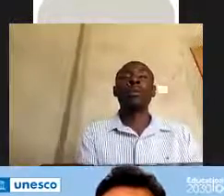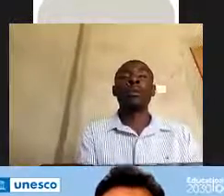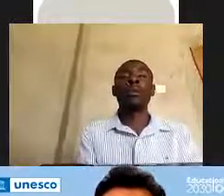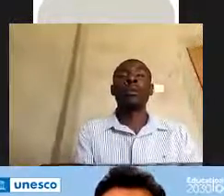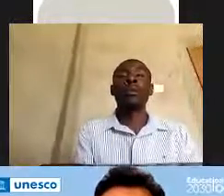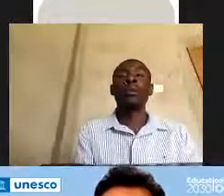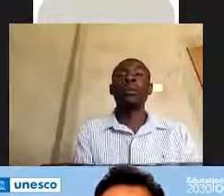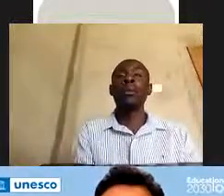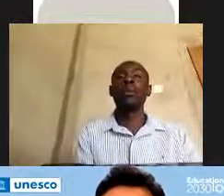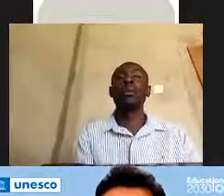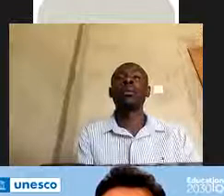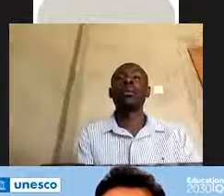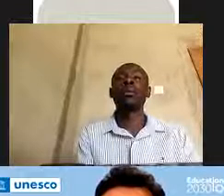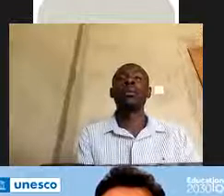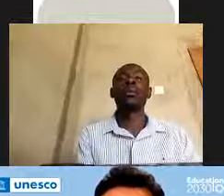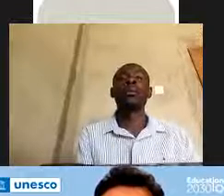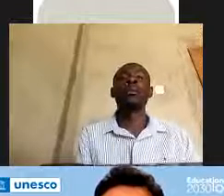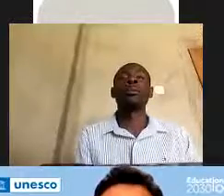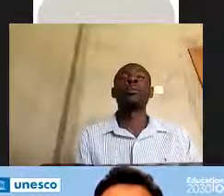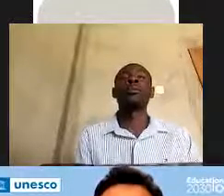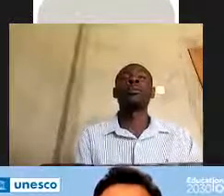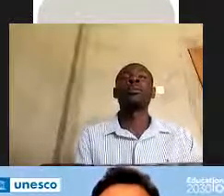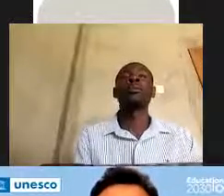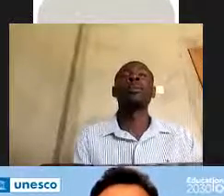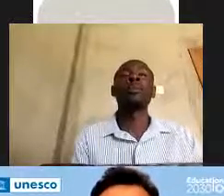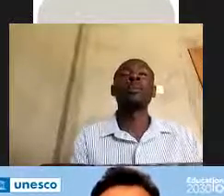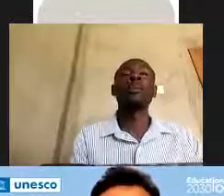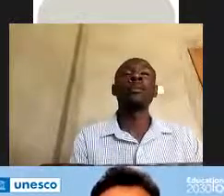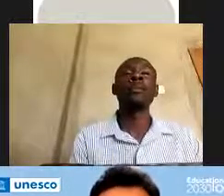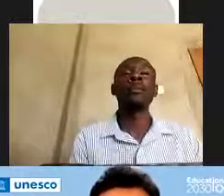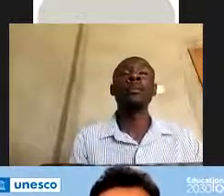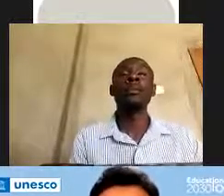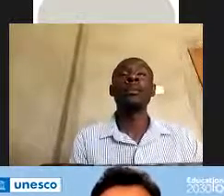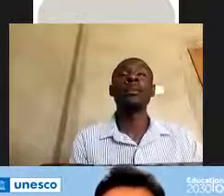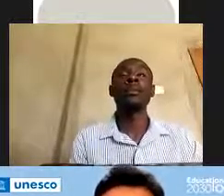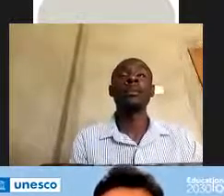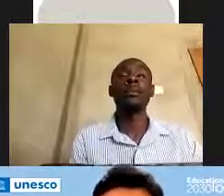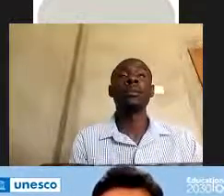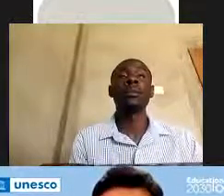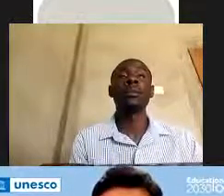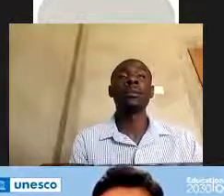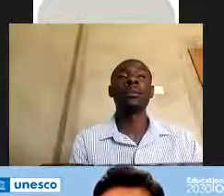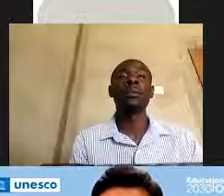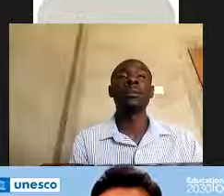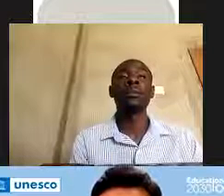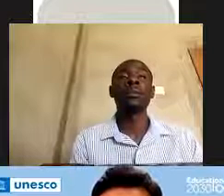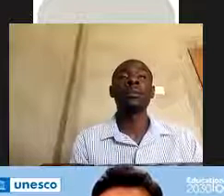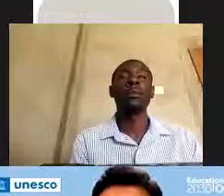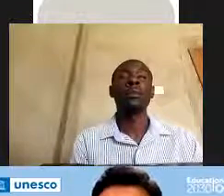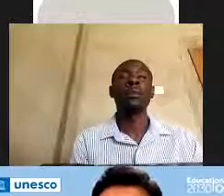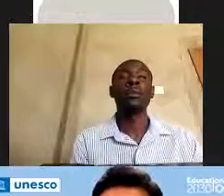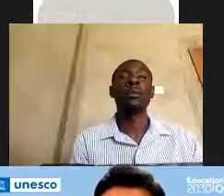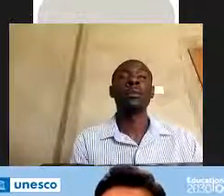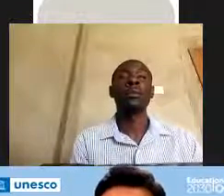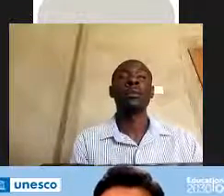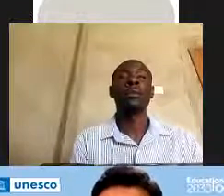bullying affecting learners with disabilities? And this will be done through live presentations with 2